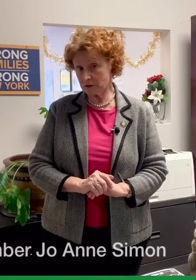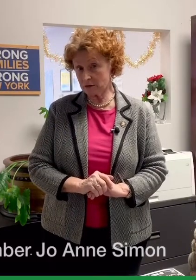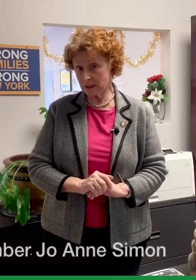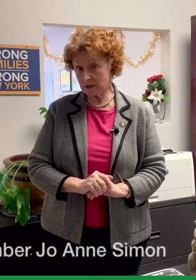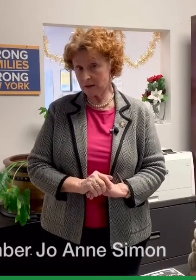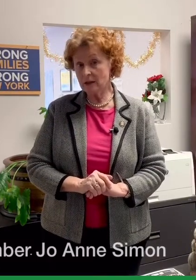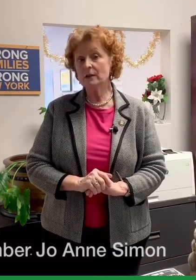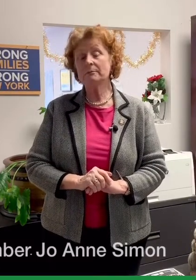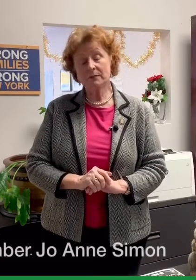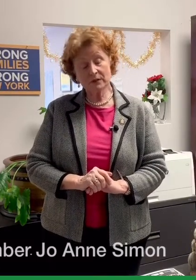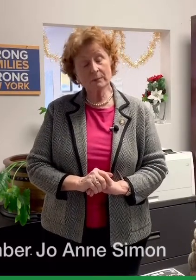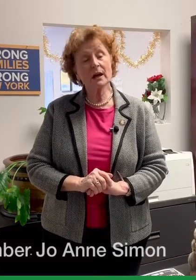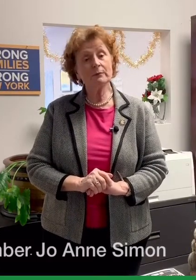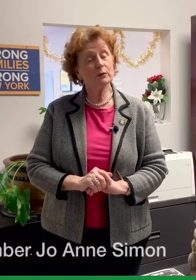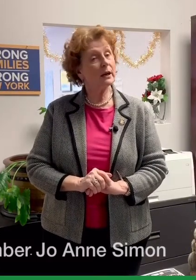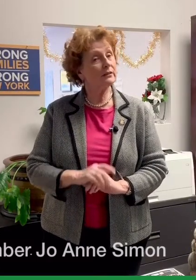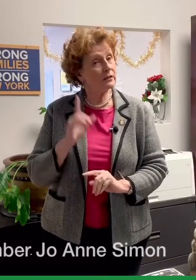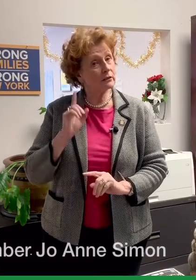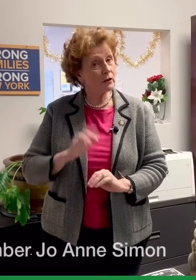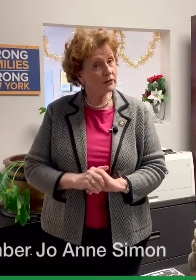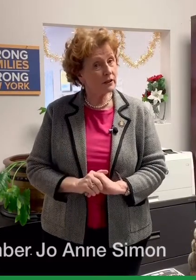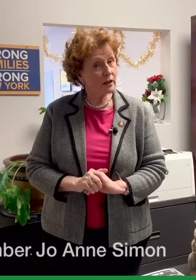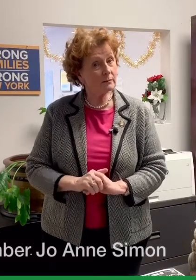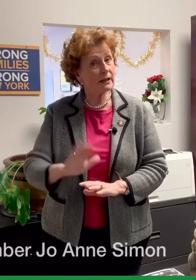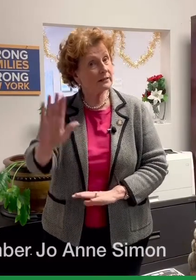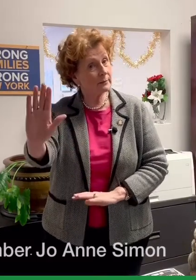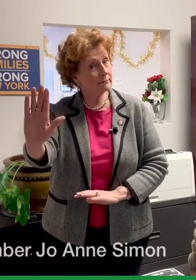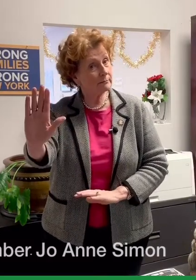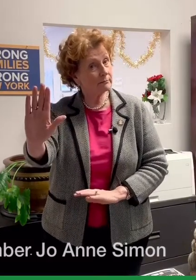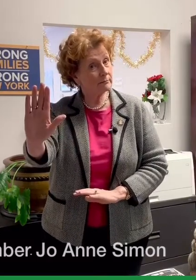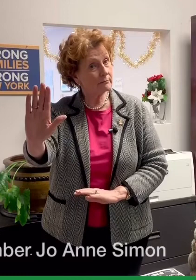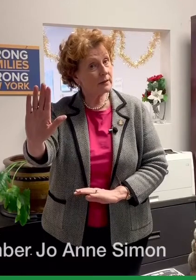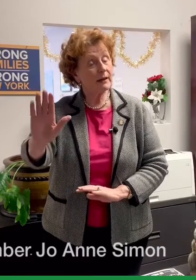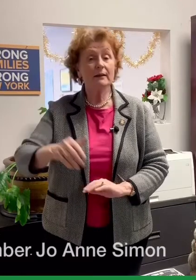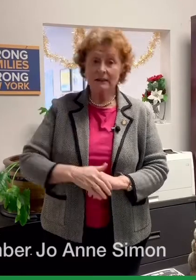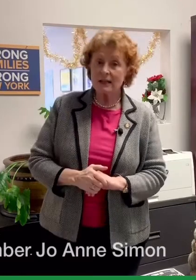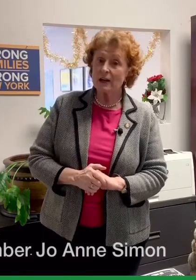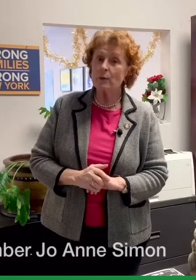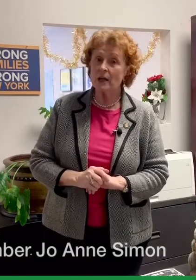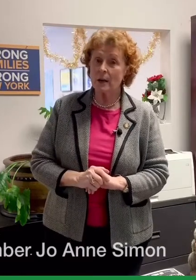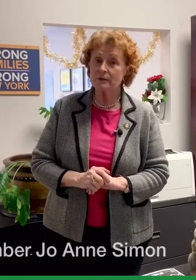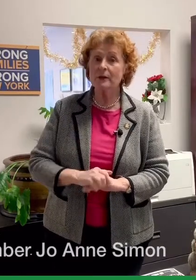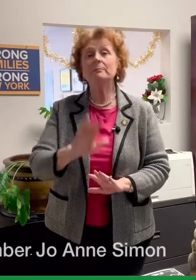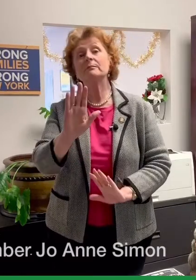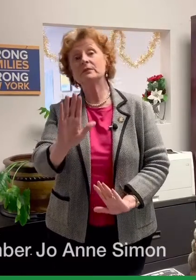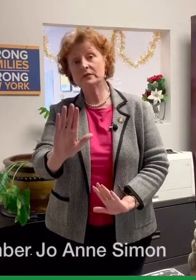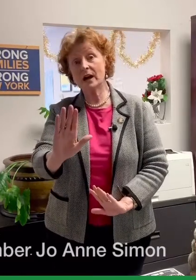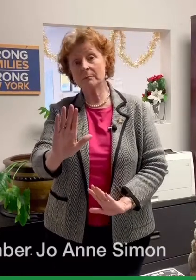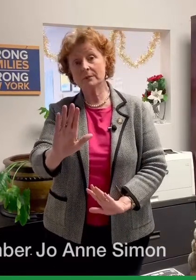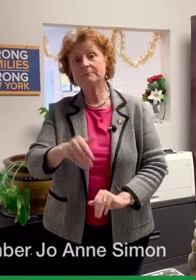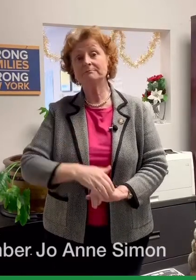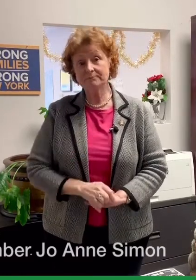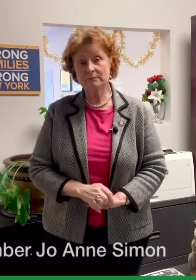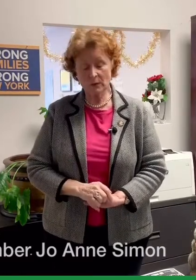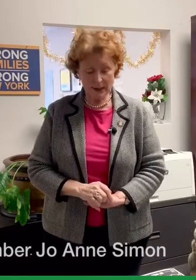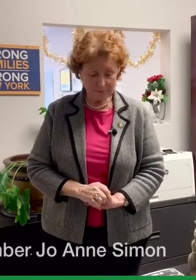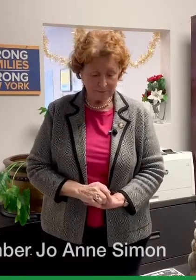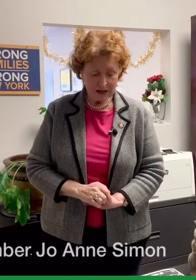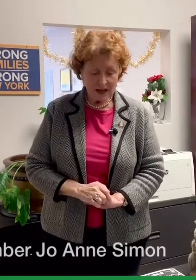street. Sometimes you might see the crossing guard might say, kind of where it comes from, stop. Okay? And